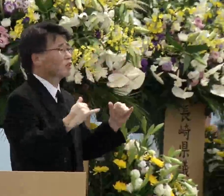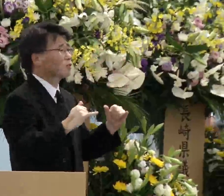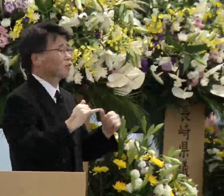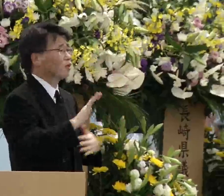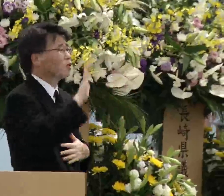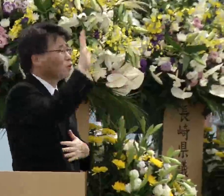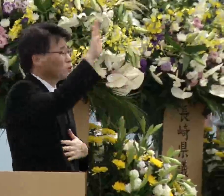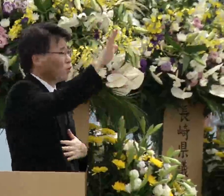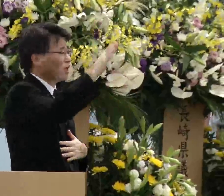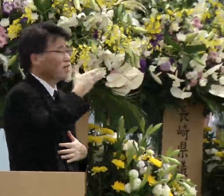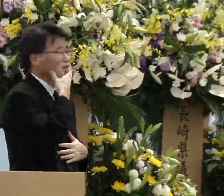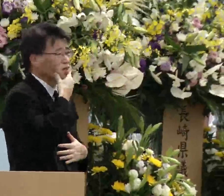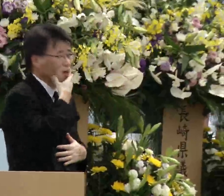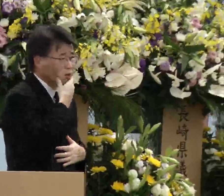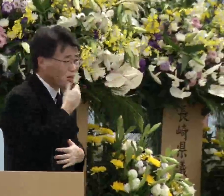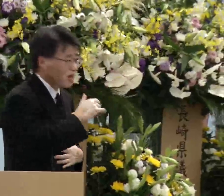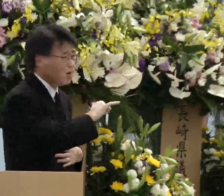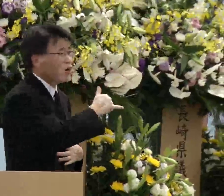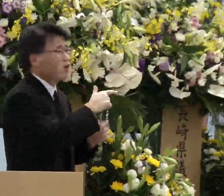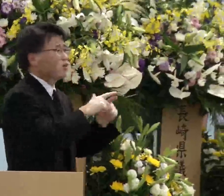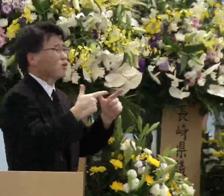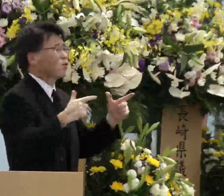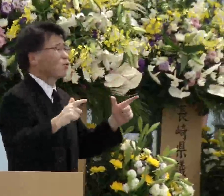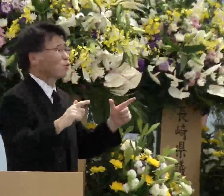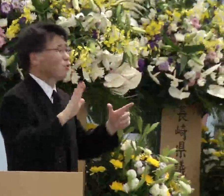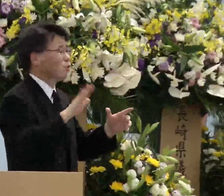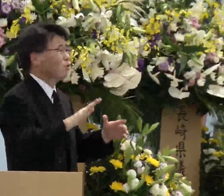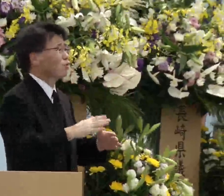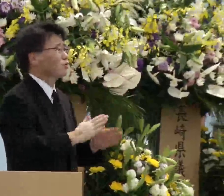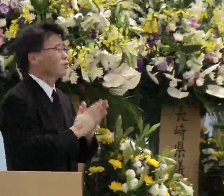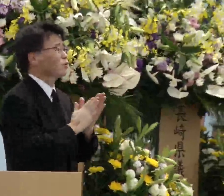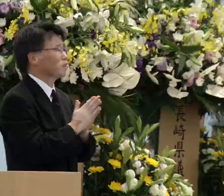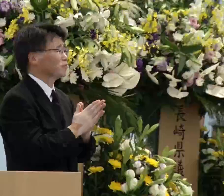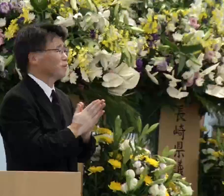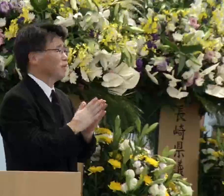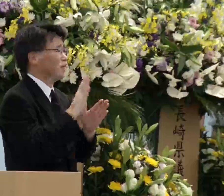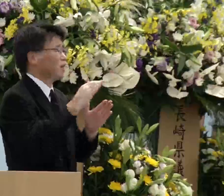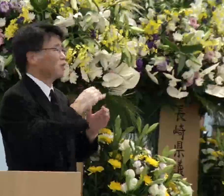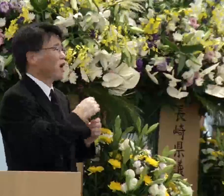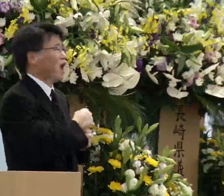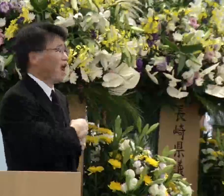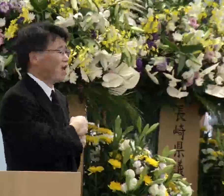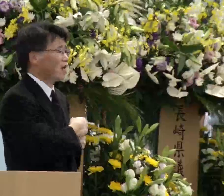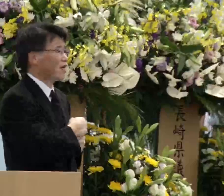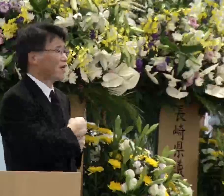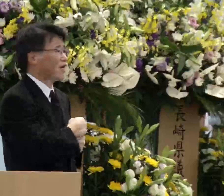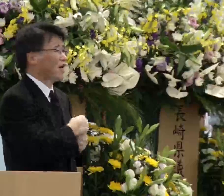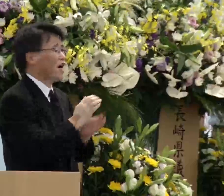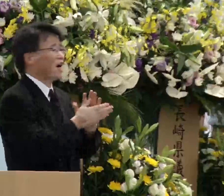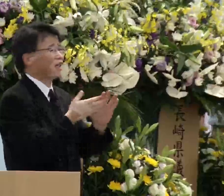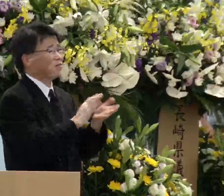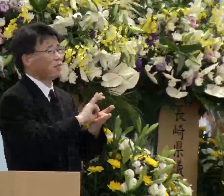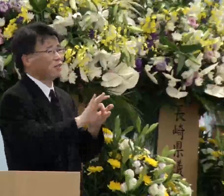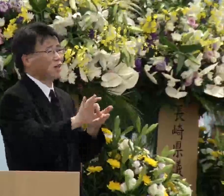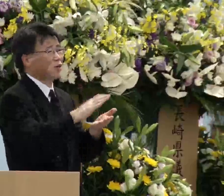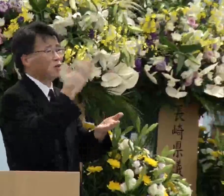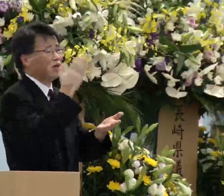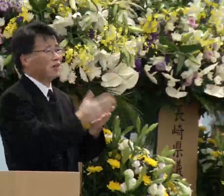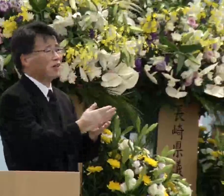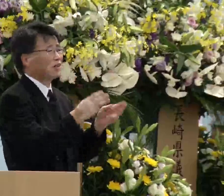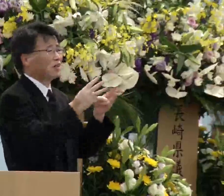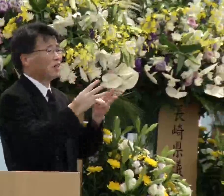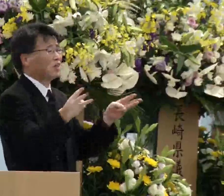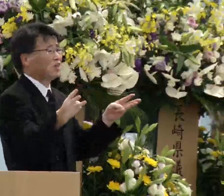to the bereaved families and to the atomic bomb survivors. I will close my address with a pledge